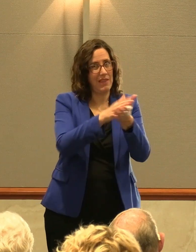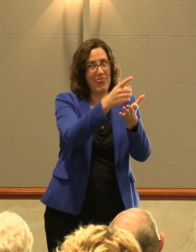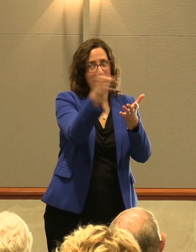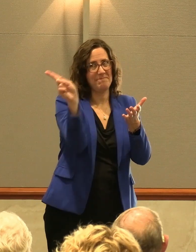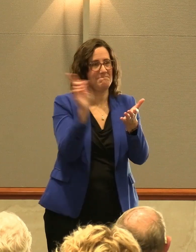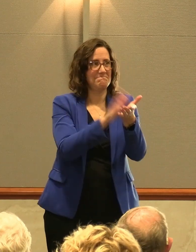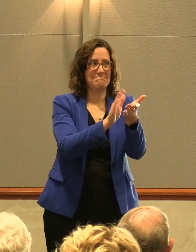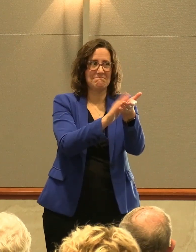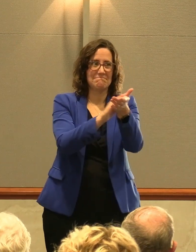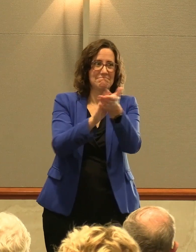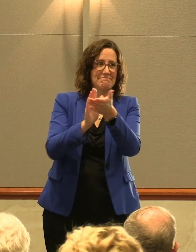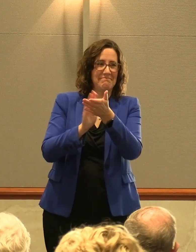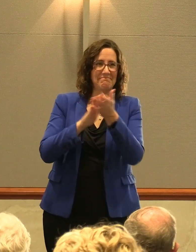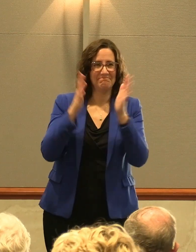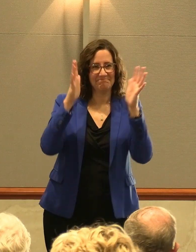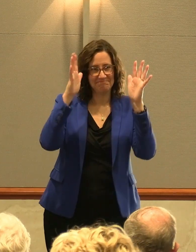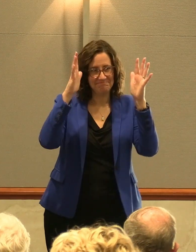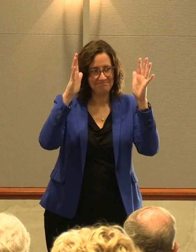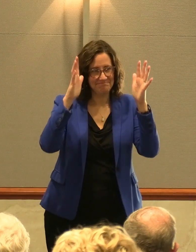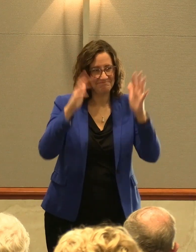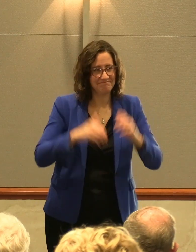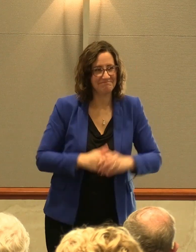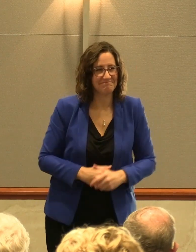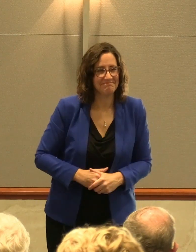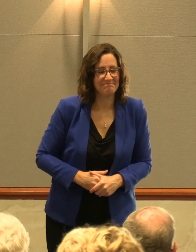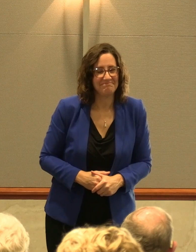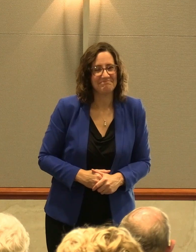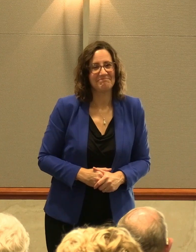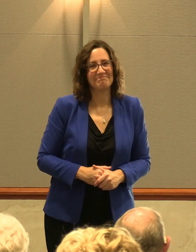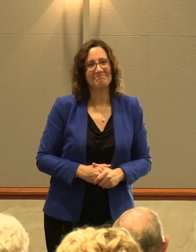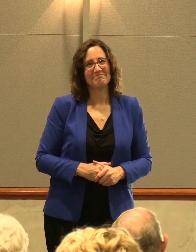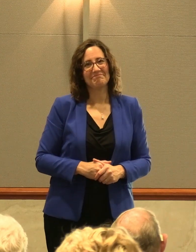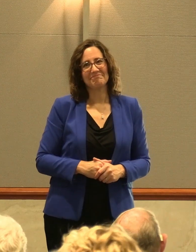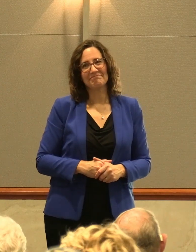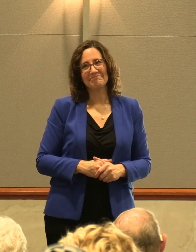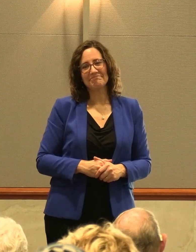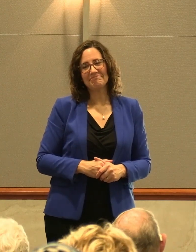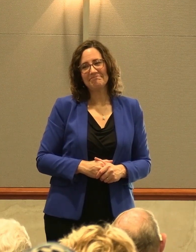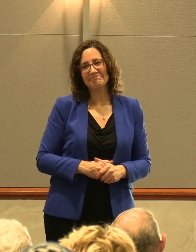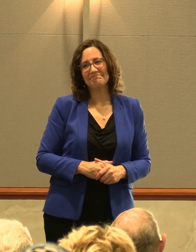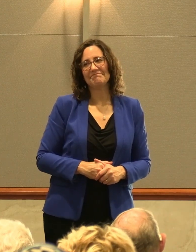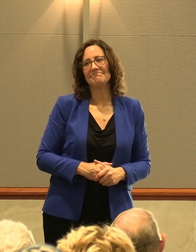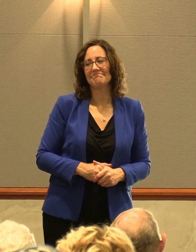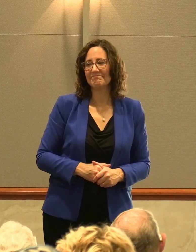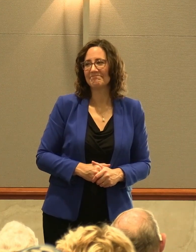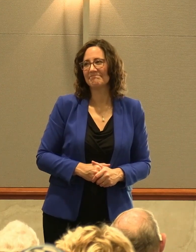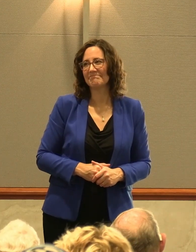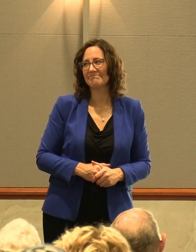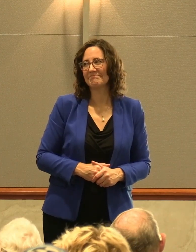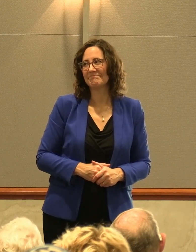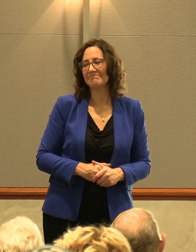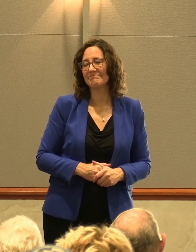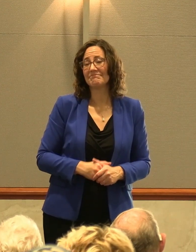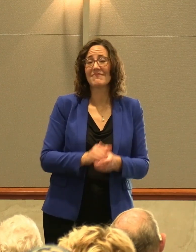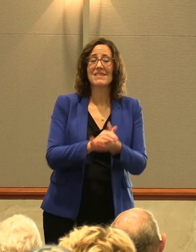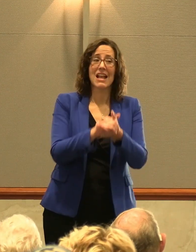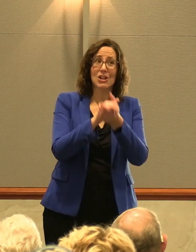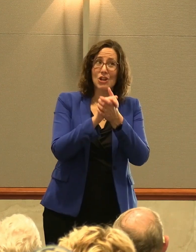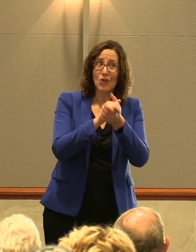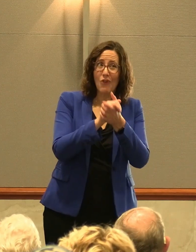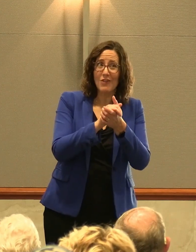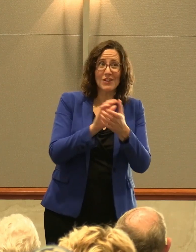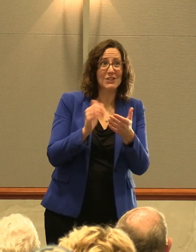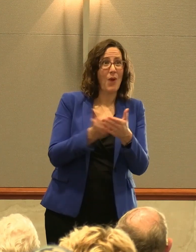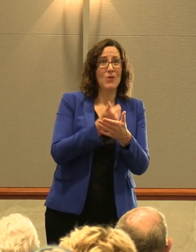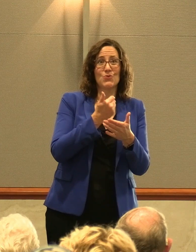of applause, I think it's well deserved. Congratulations to